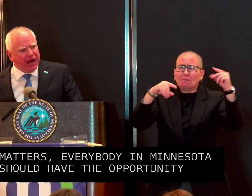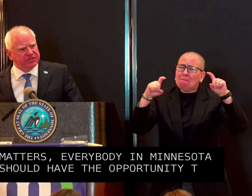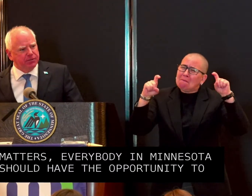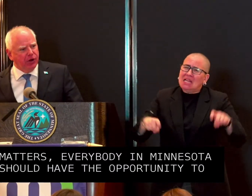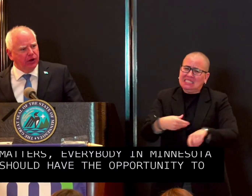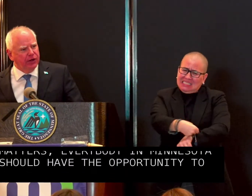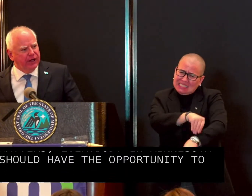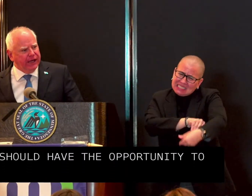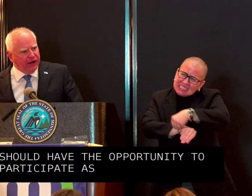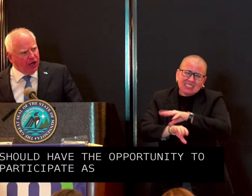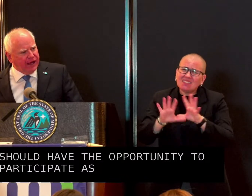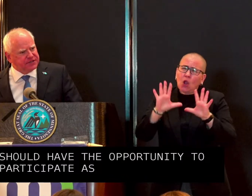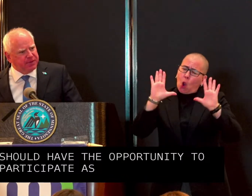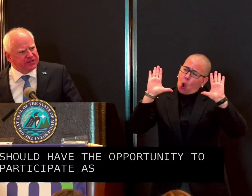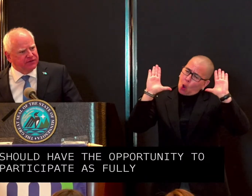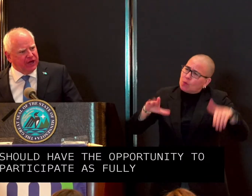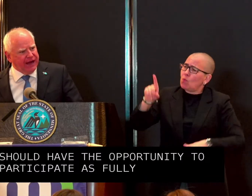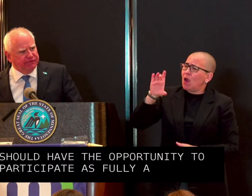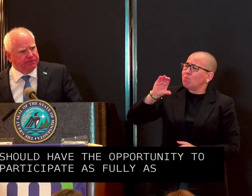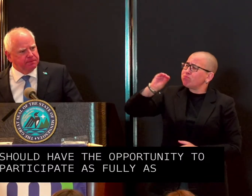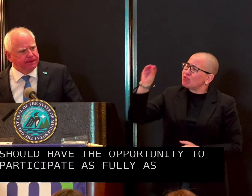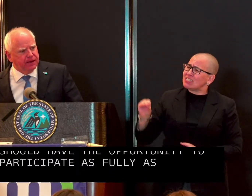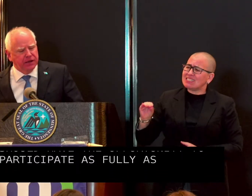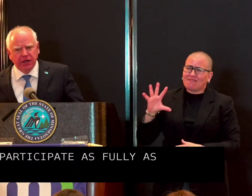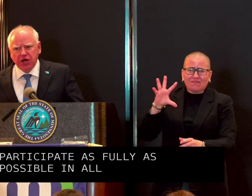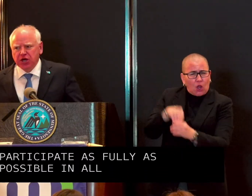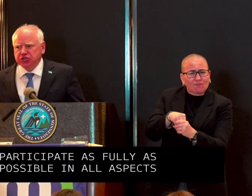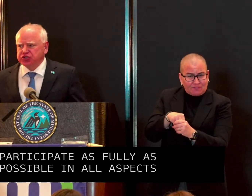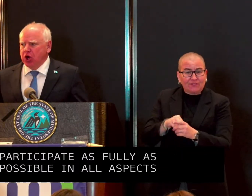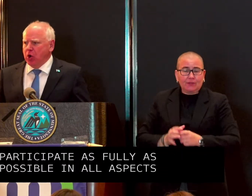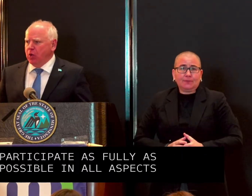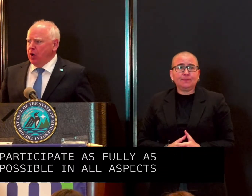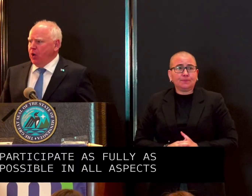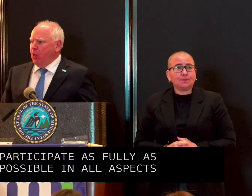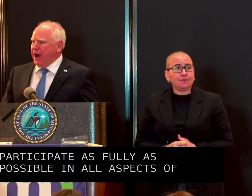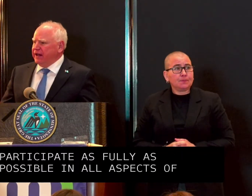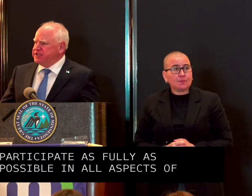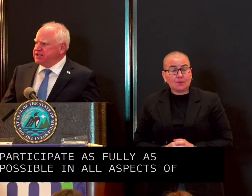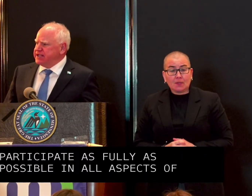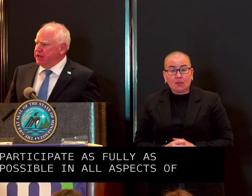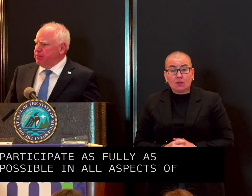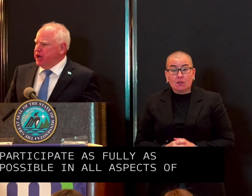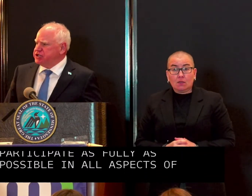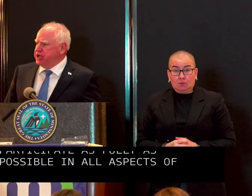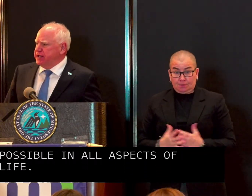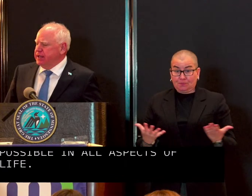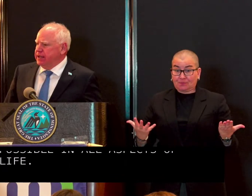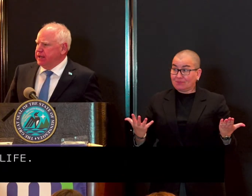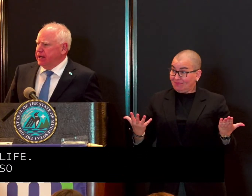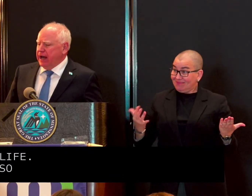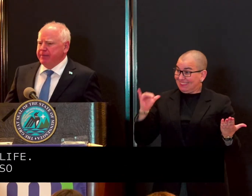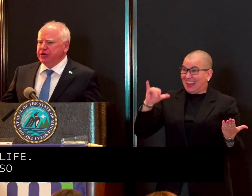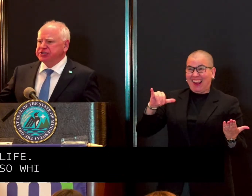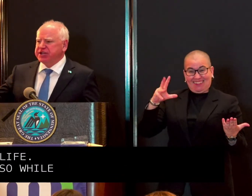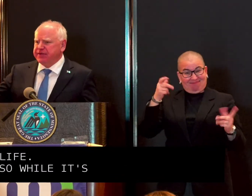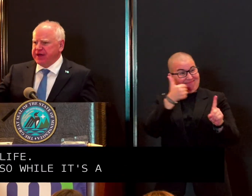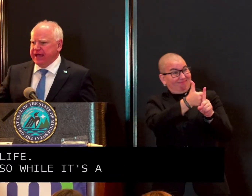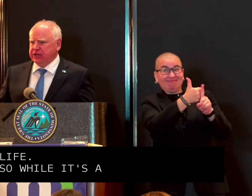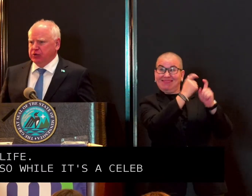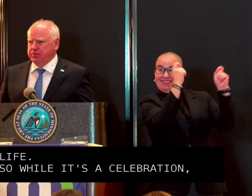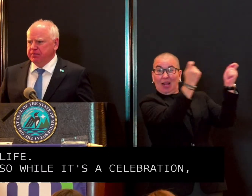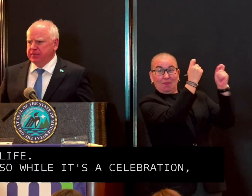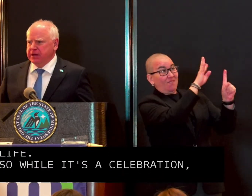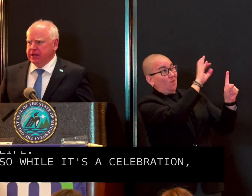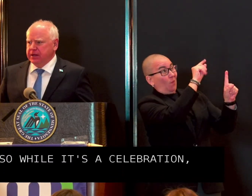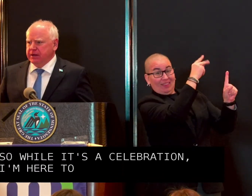as possible in all aspects of life. So while it's a celebration, I'm here to say